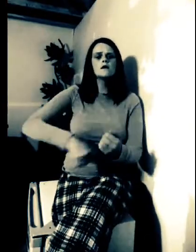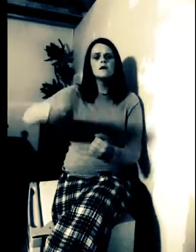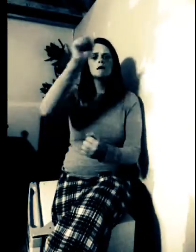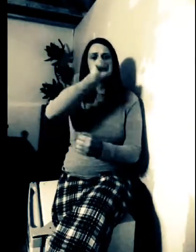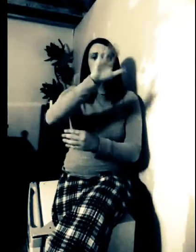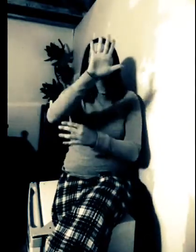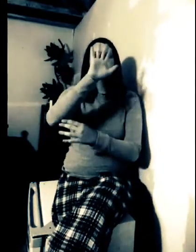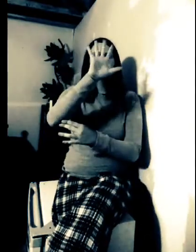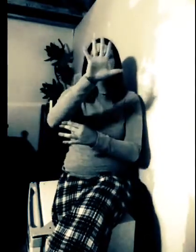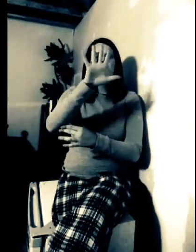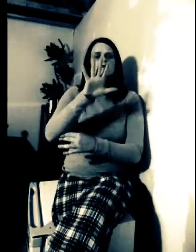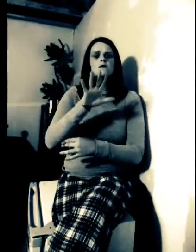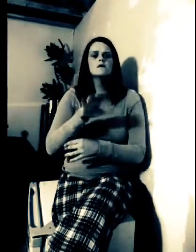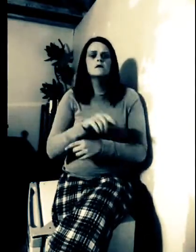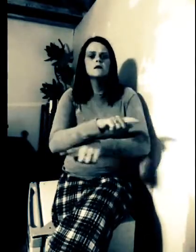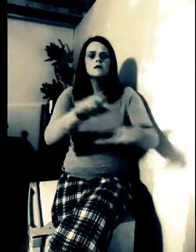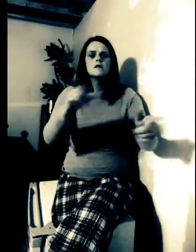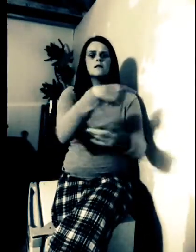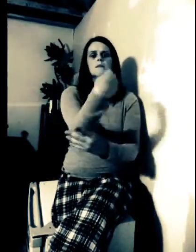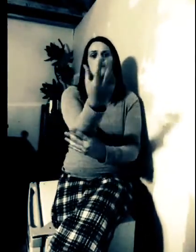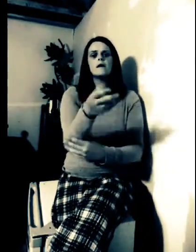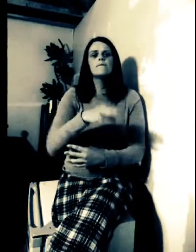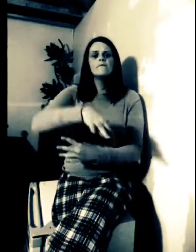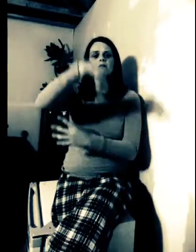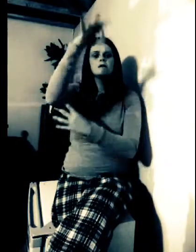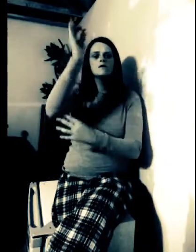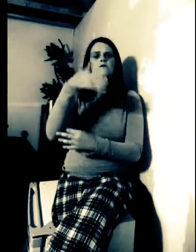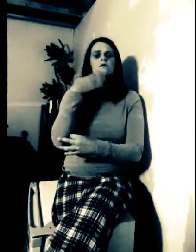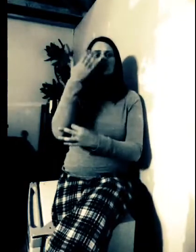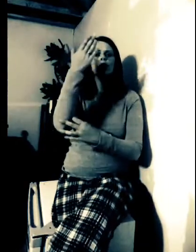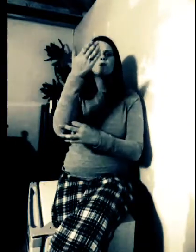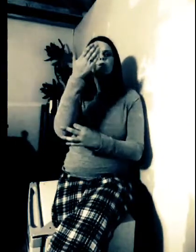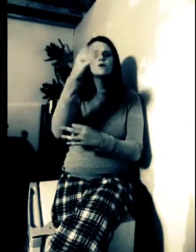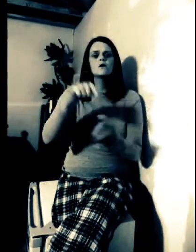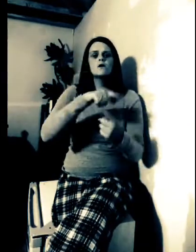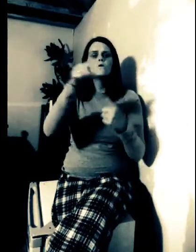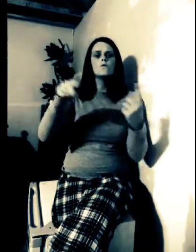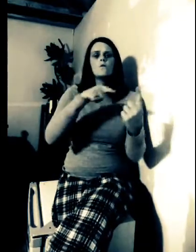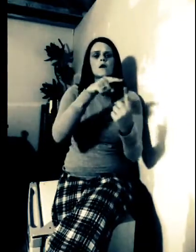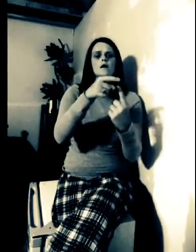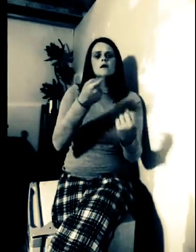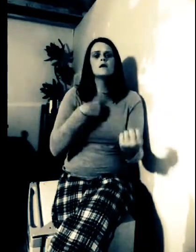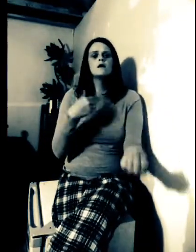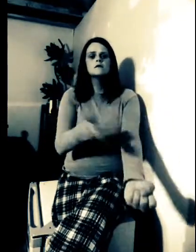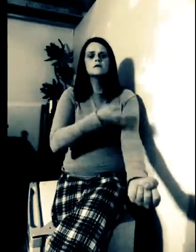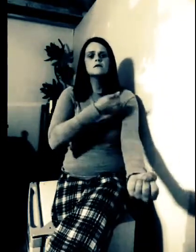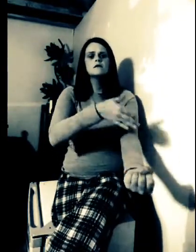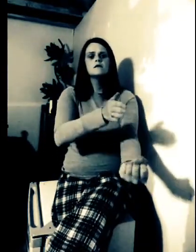I speak When them feel you When I sing